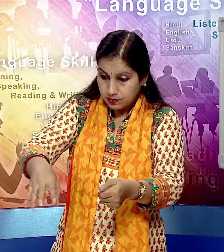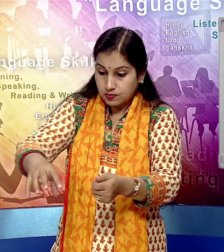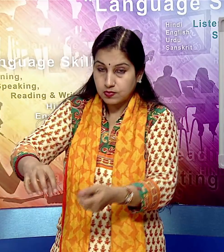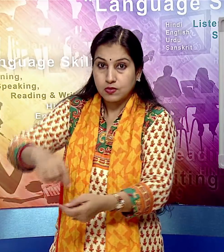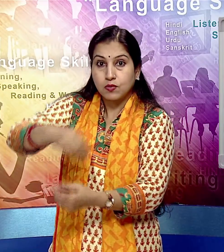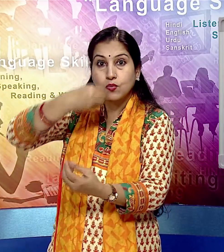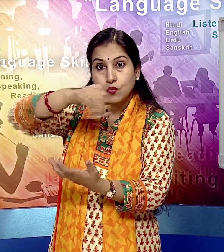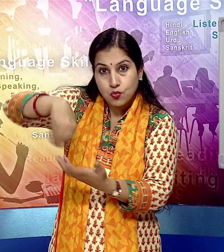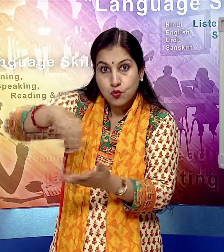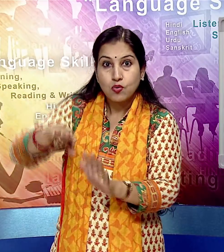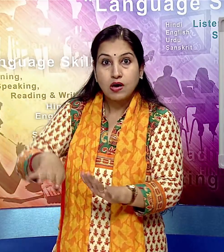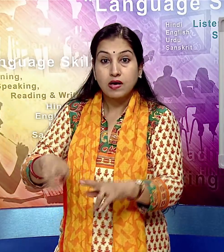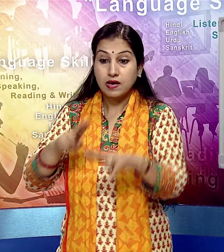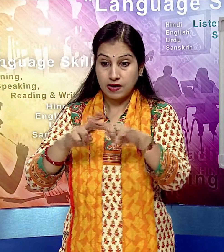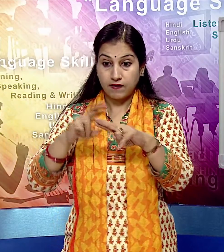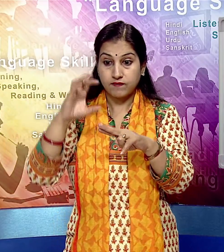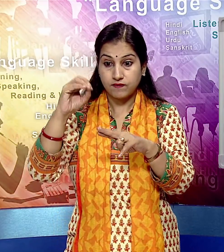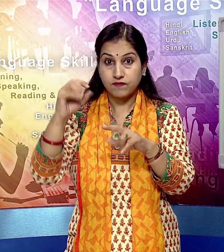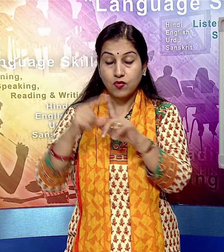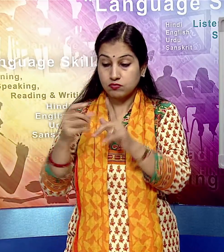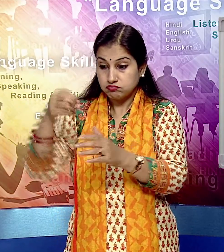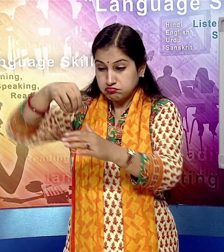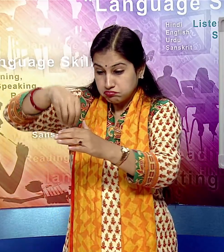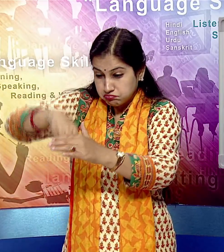The food should fully dip in ghee or oil.